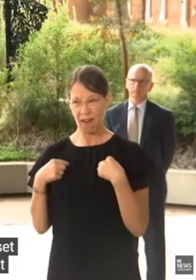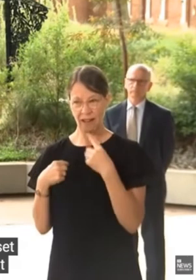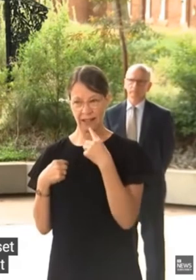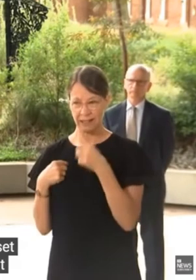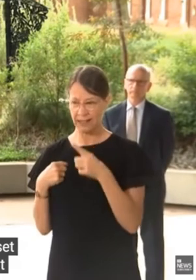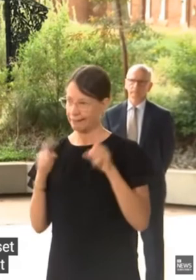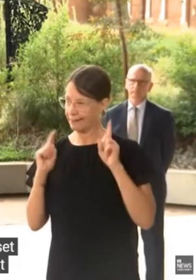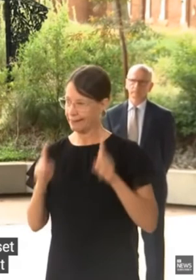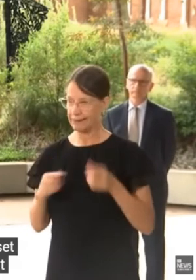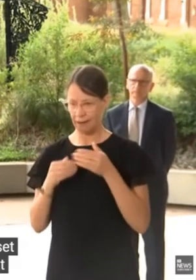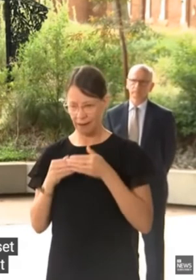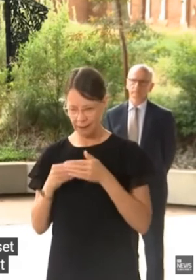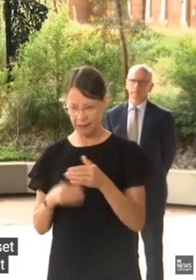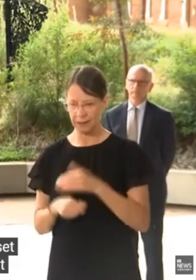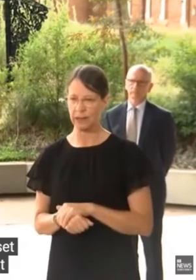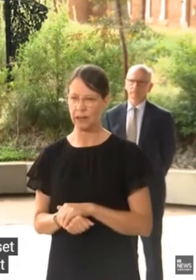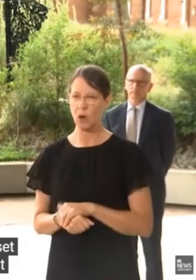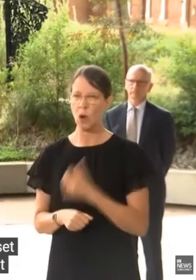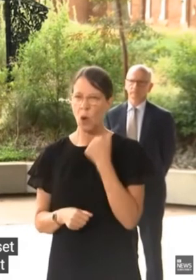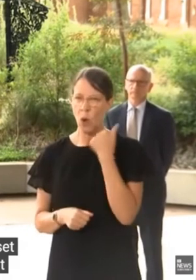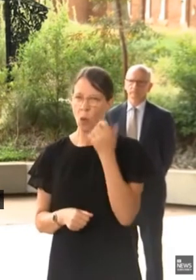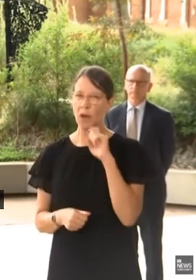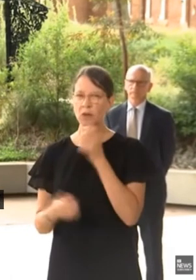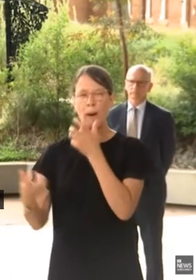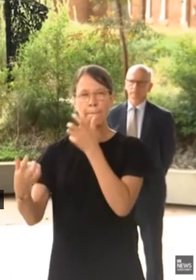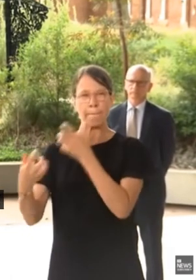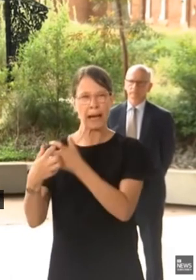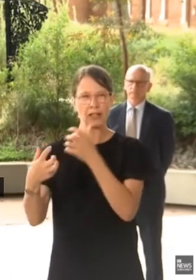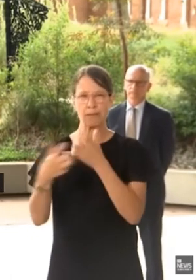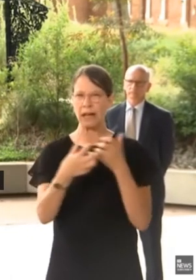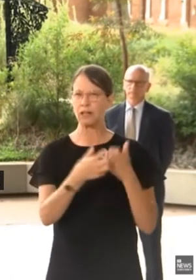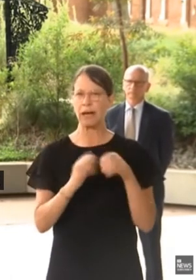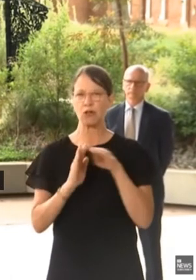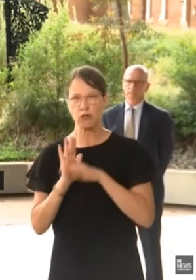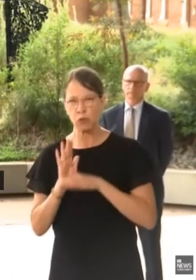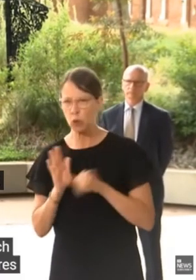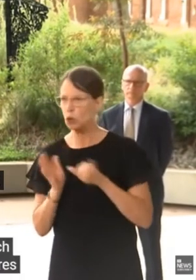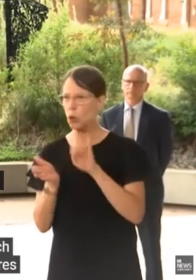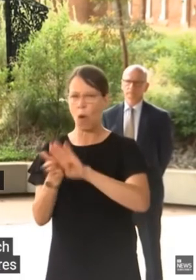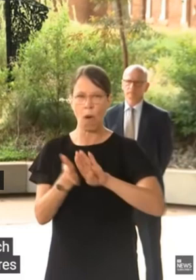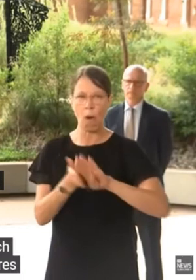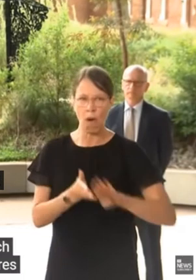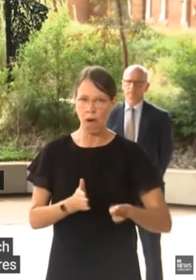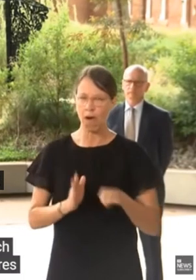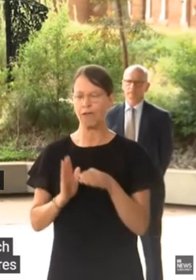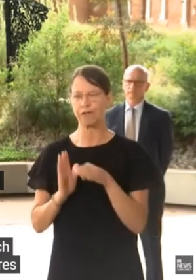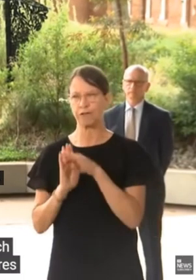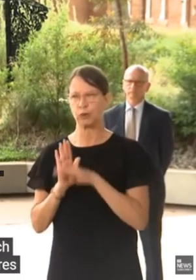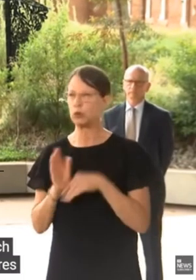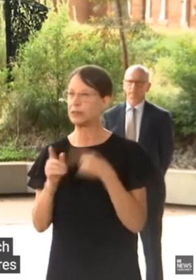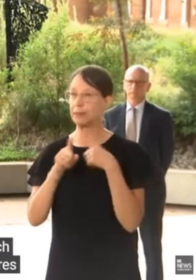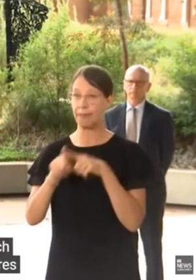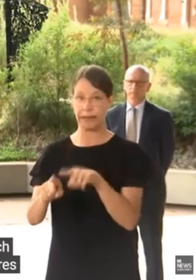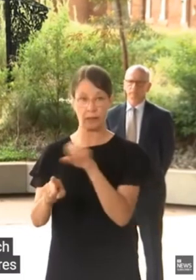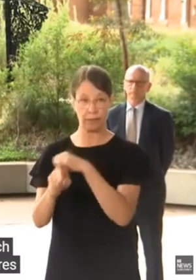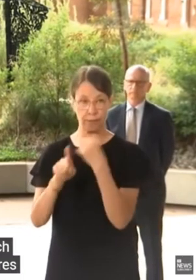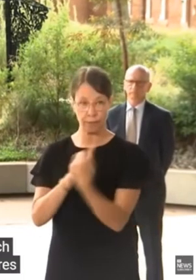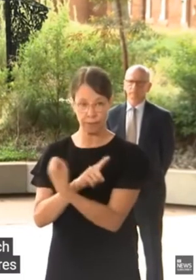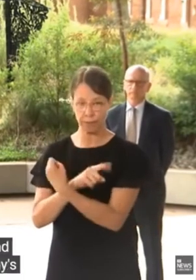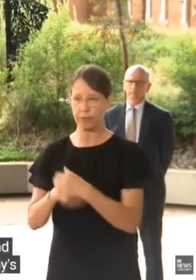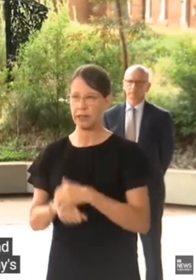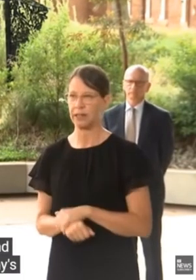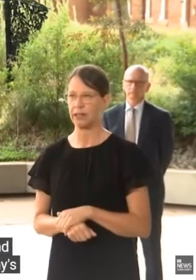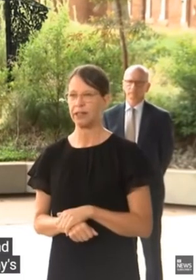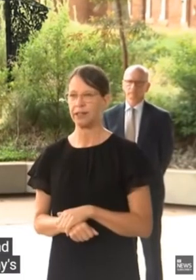approach, that we will tailor our measures to the circumstances we find ourselves in. So we believe